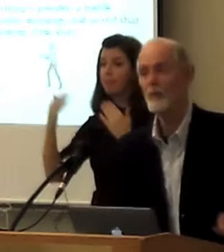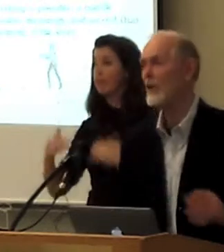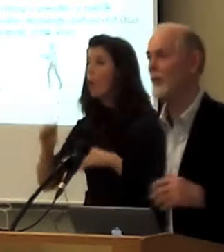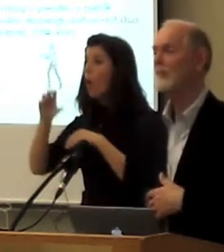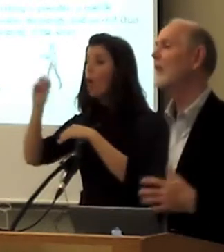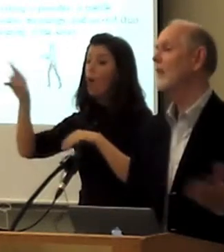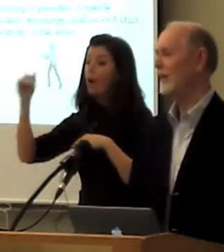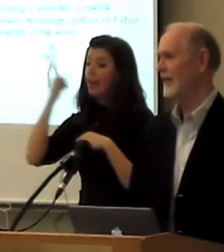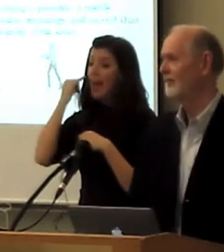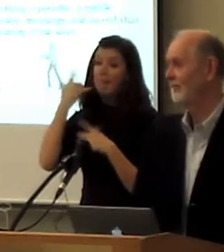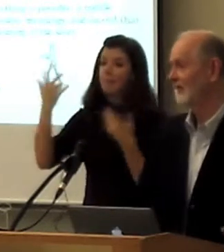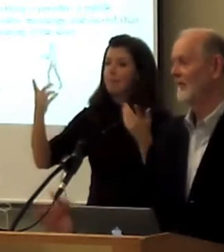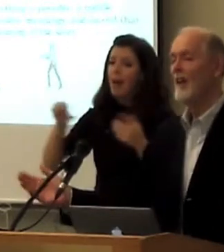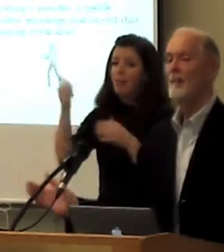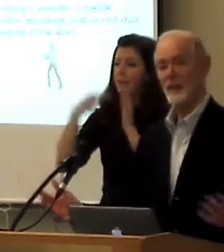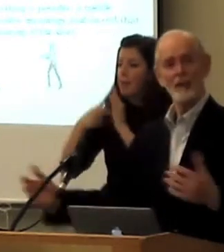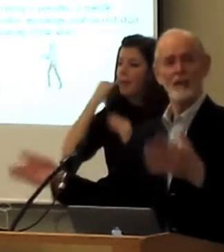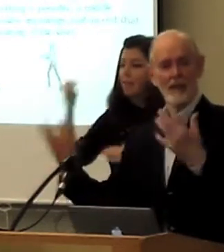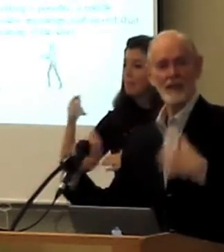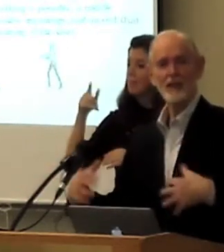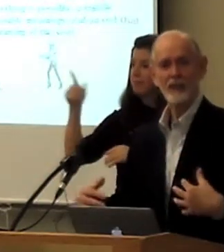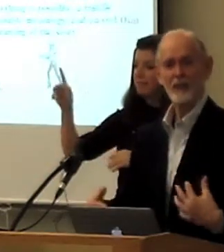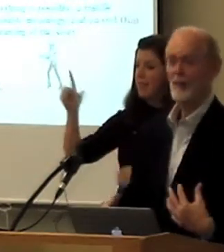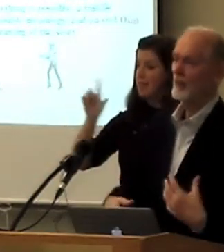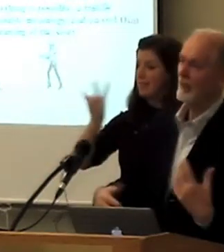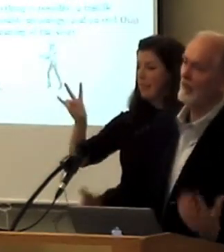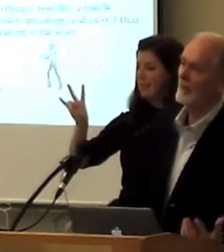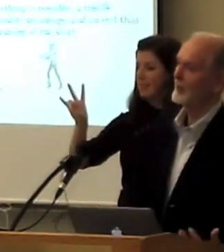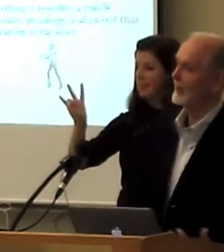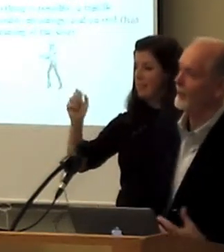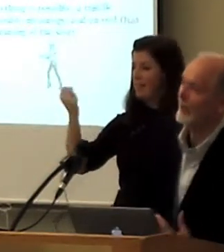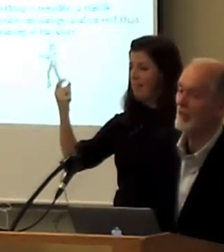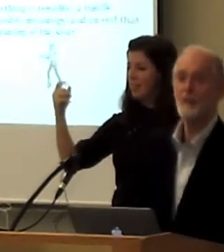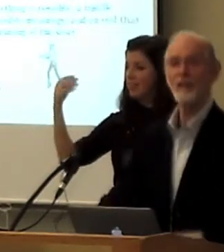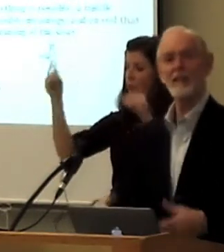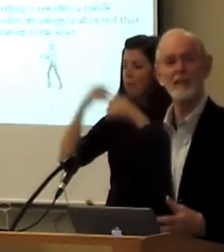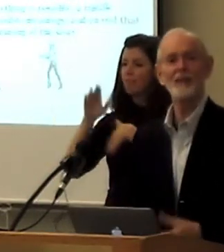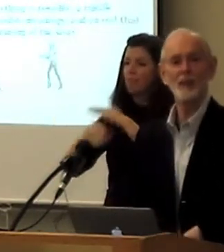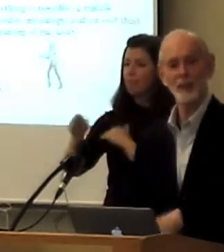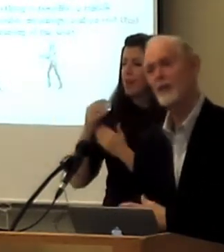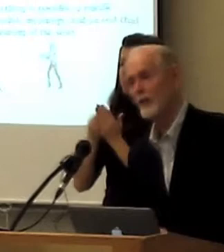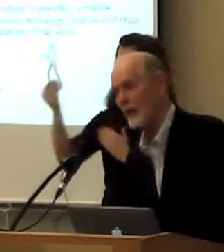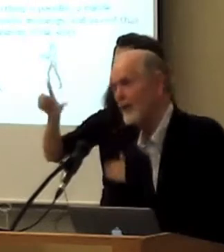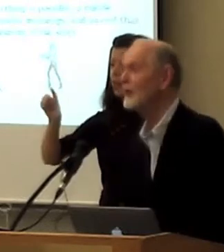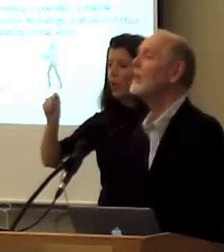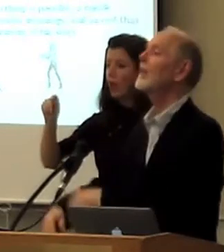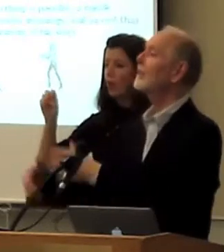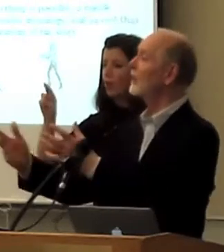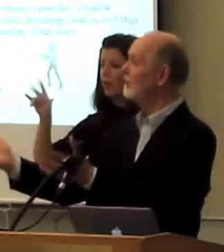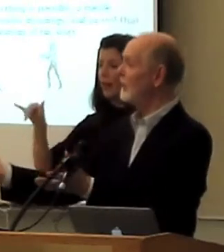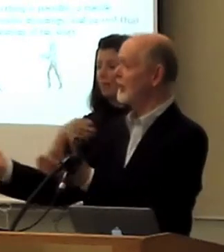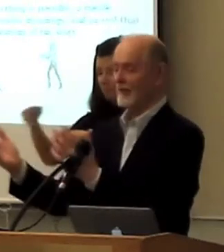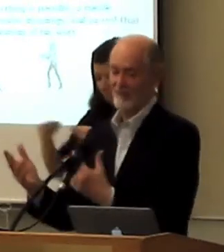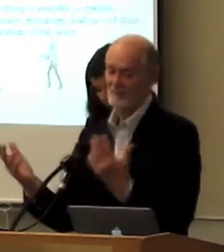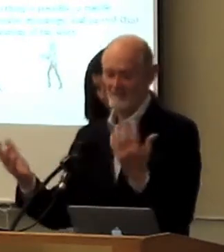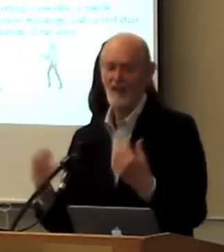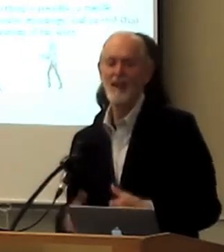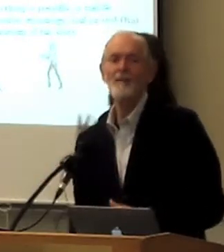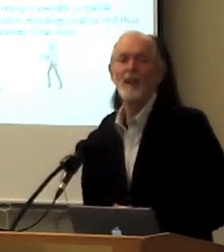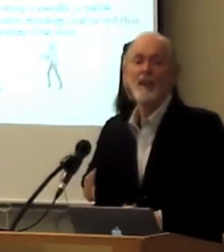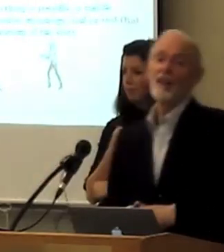lottery ticket and win $20 million. Now you're glad or sorry you came to the lecture, because if you hadn't come to the lecture, you wouldn't have twisted your ankle, you wouldn't now have $20